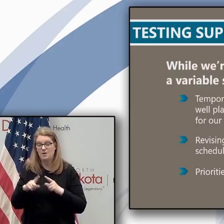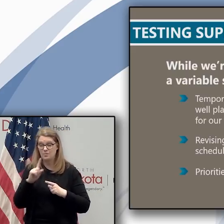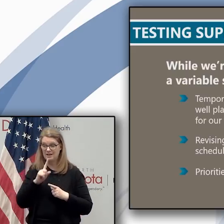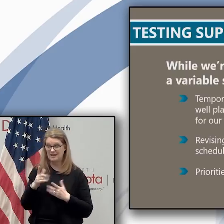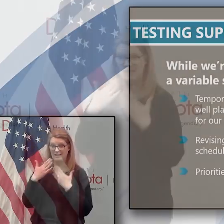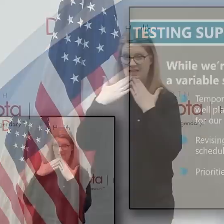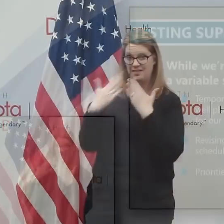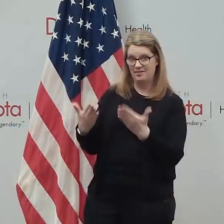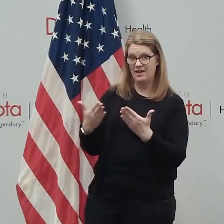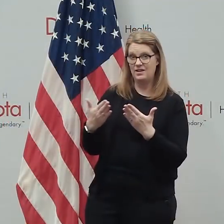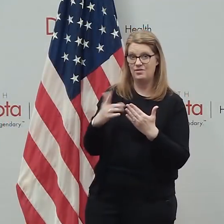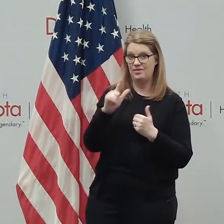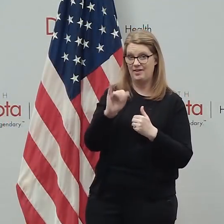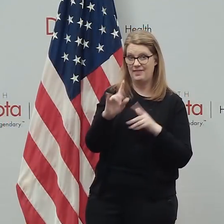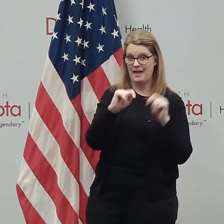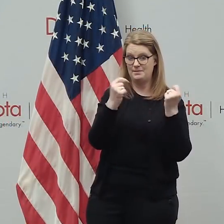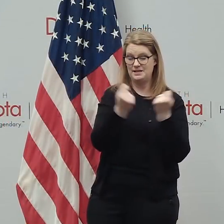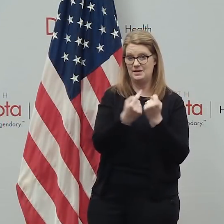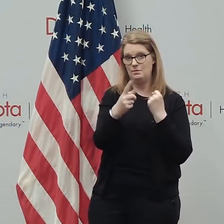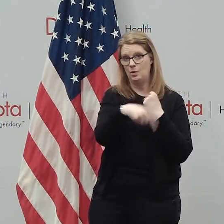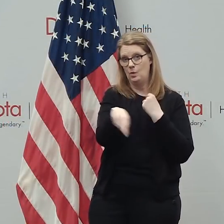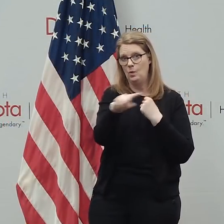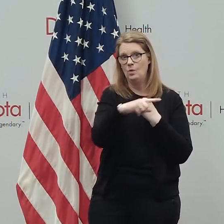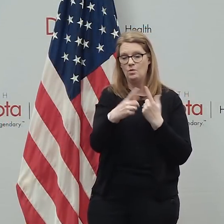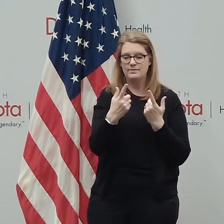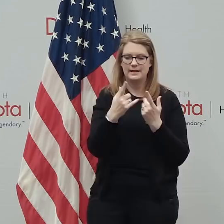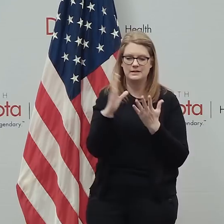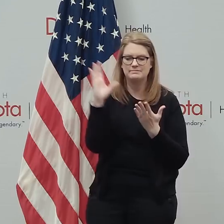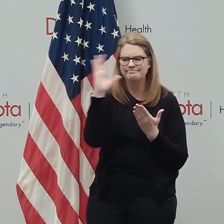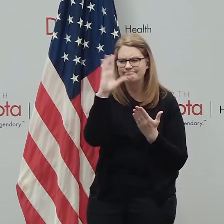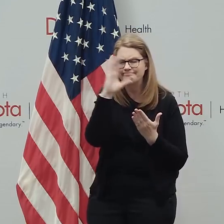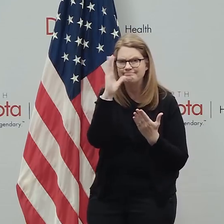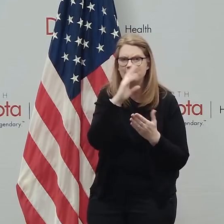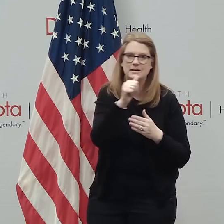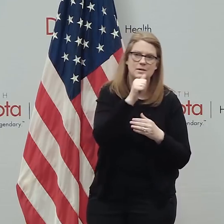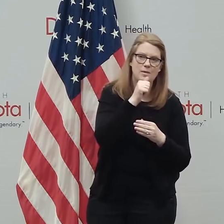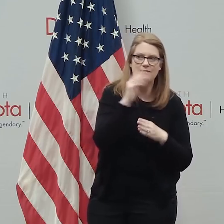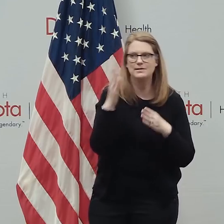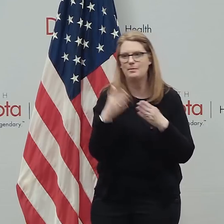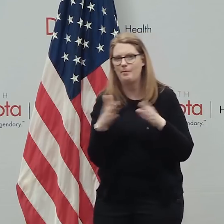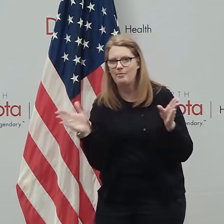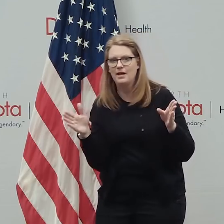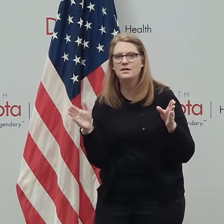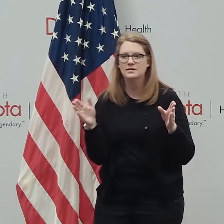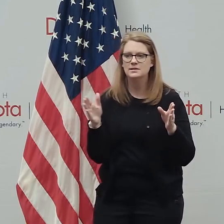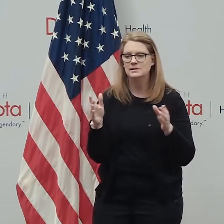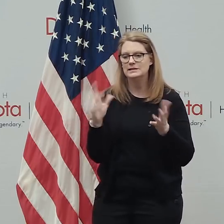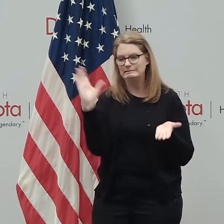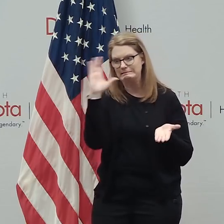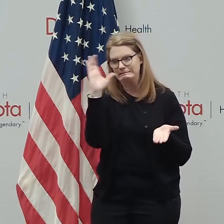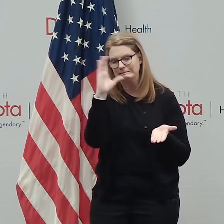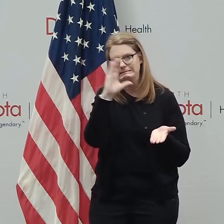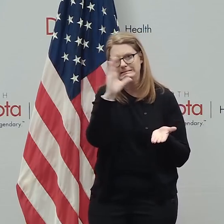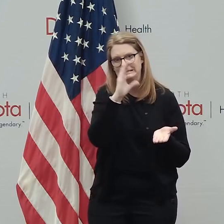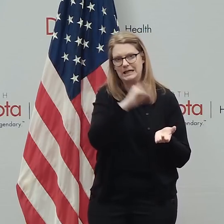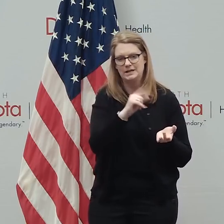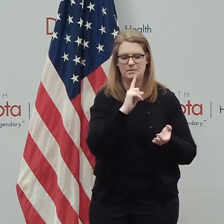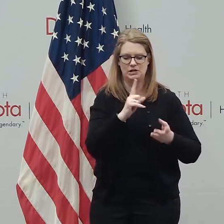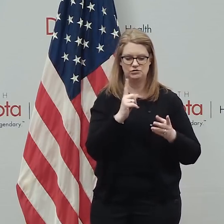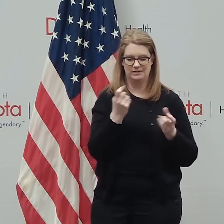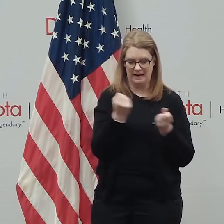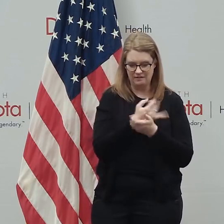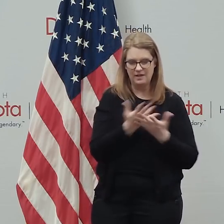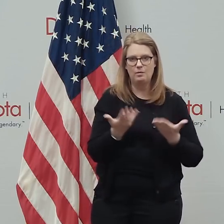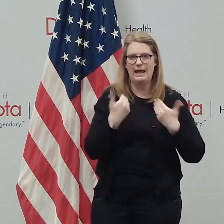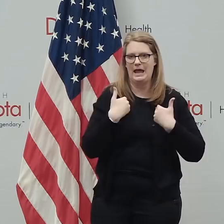the lab team and everybody there that's exploring every option from private to public to make sure that we keep ourselves going.